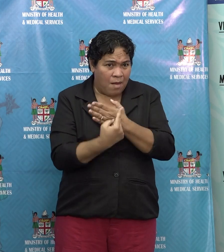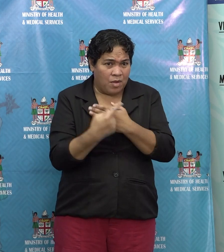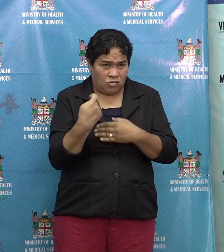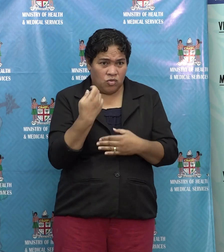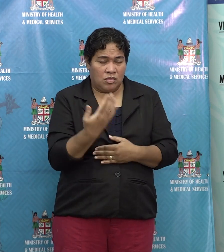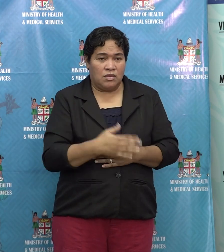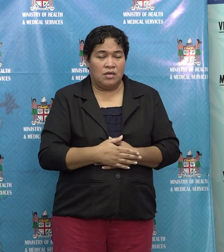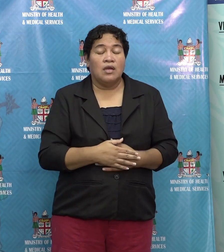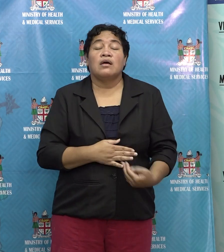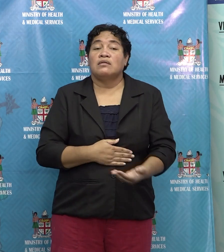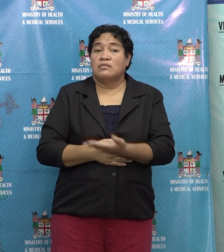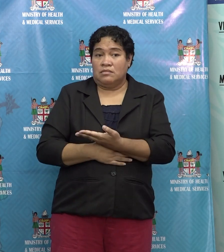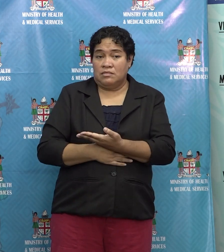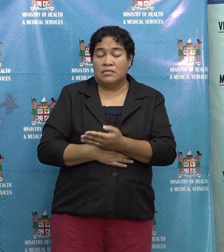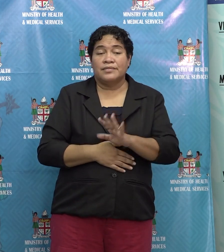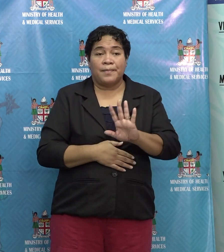Yes,